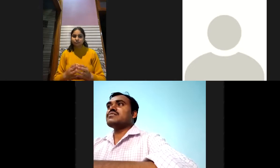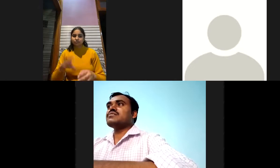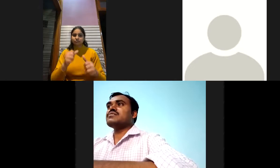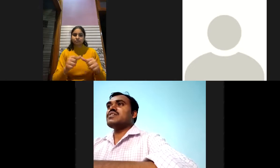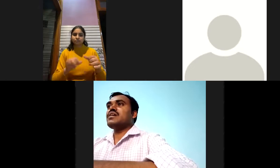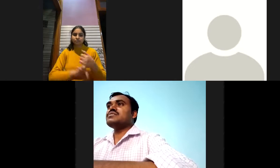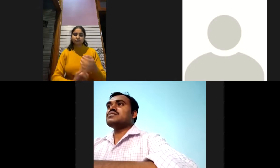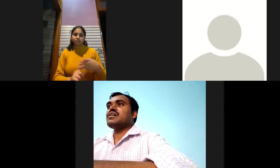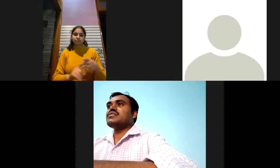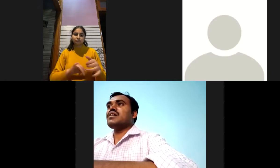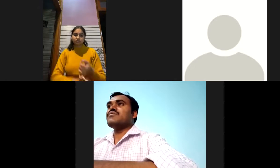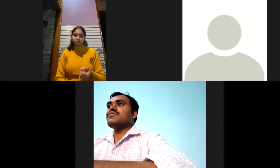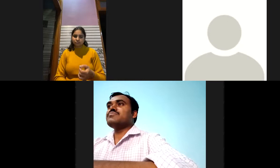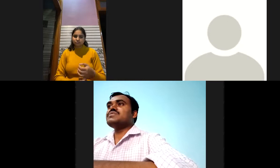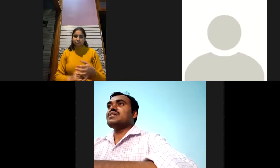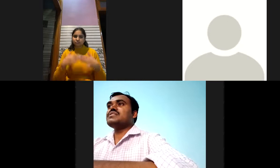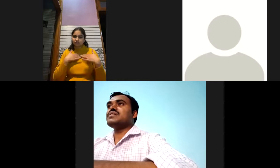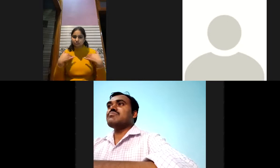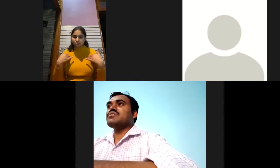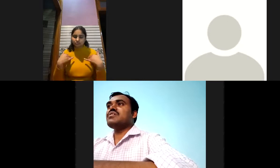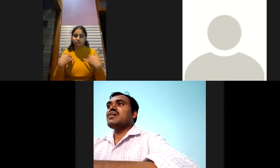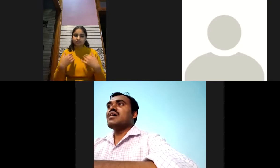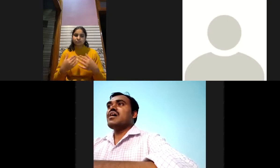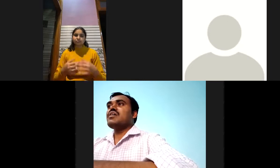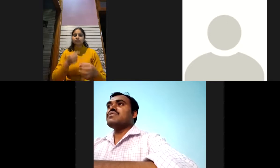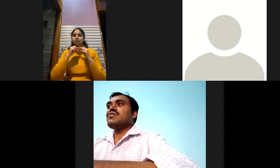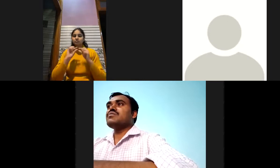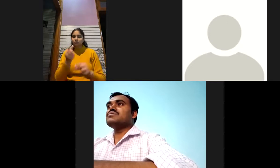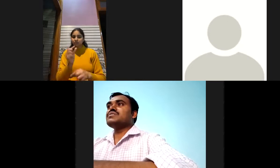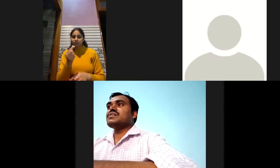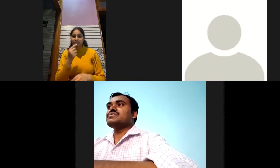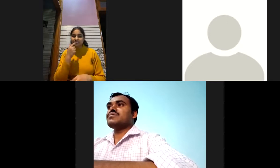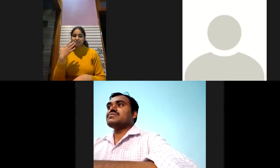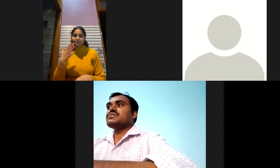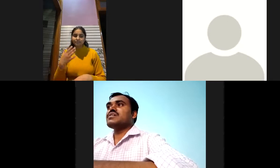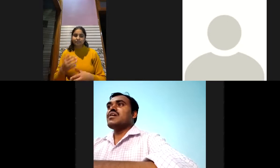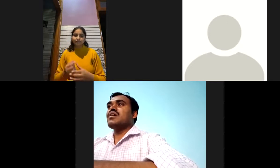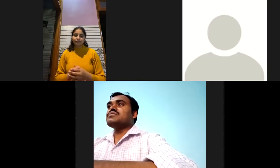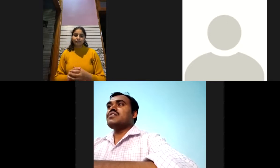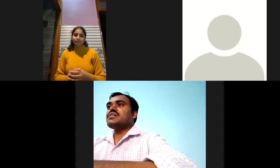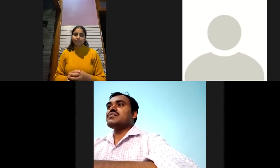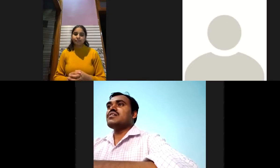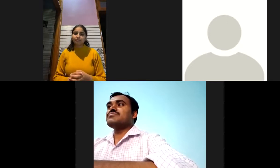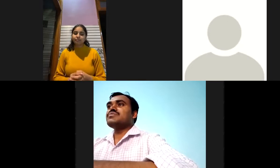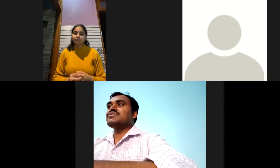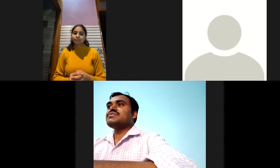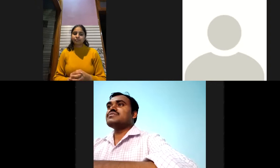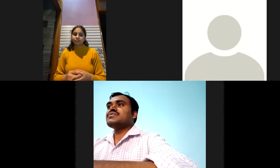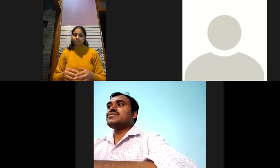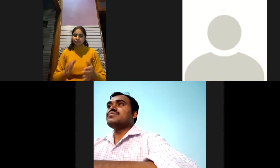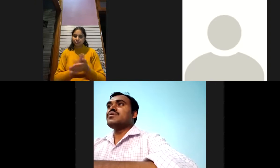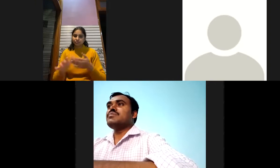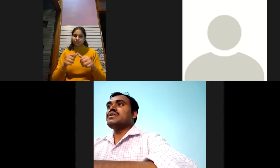a chest and therefore merciless diamond, and without losing its innocence, assaulted the